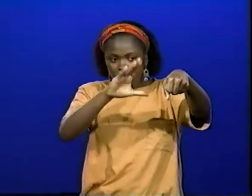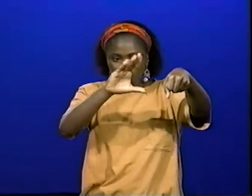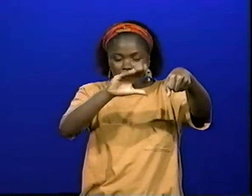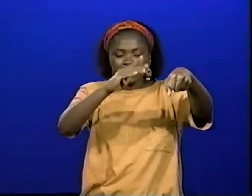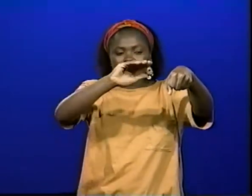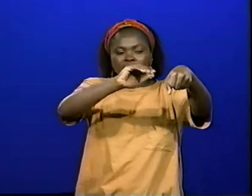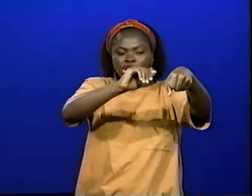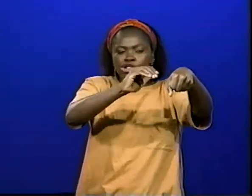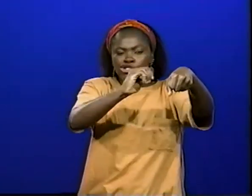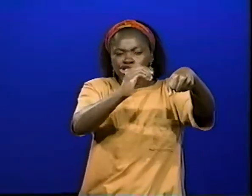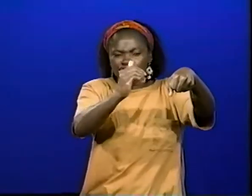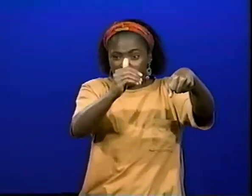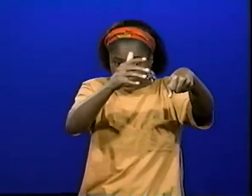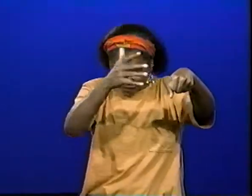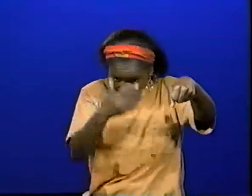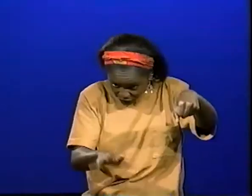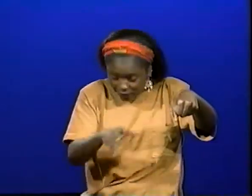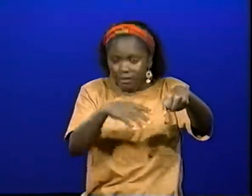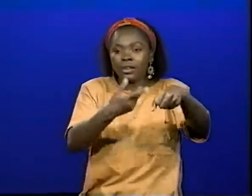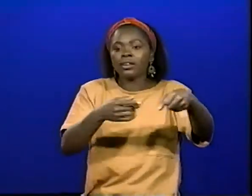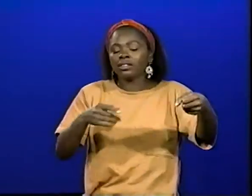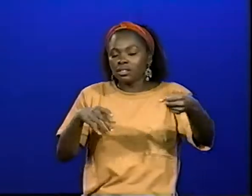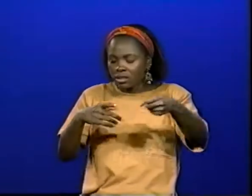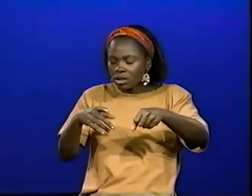letting the liquid drain into the bowl.